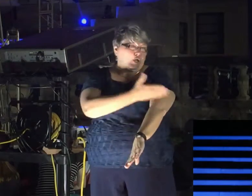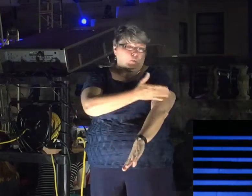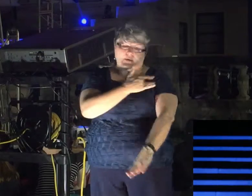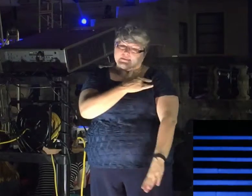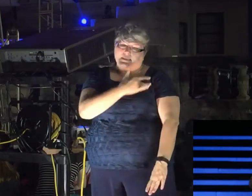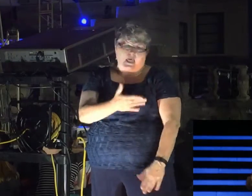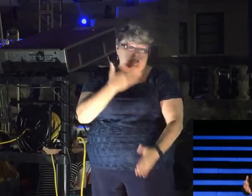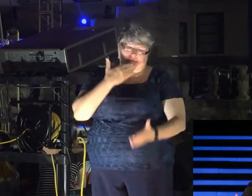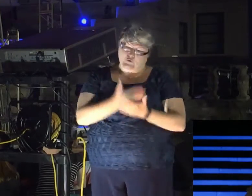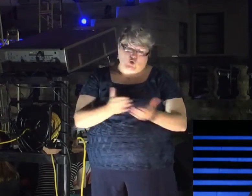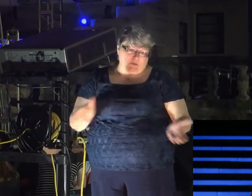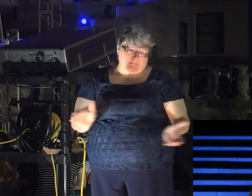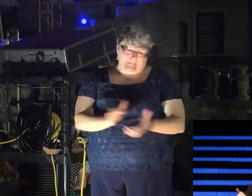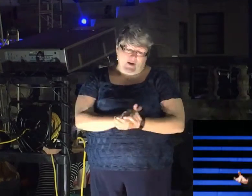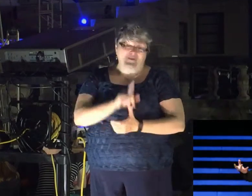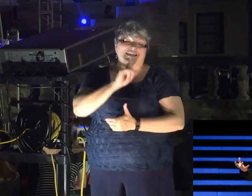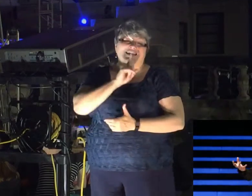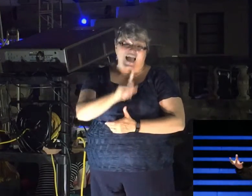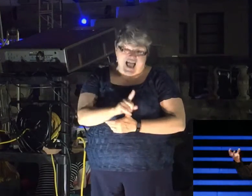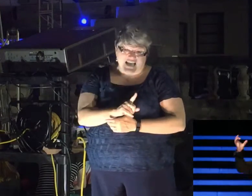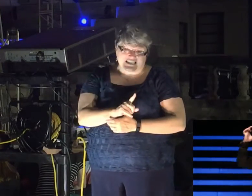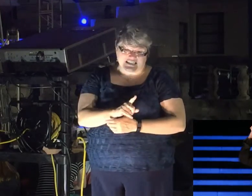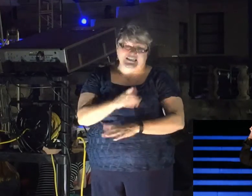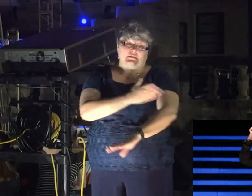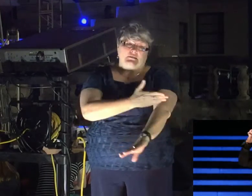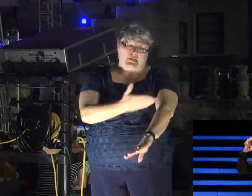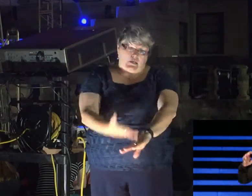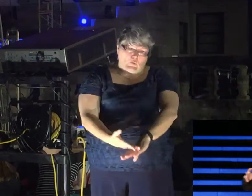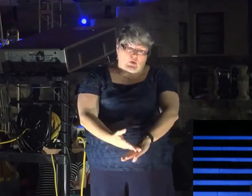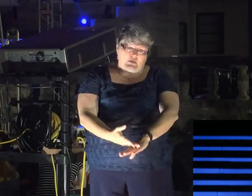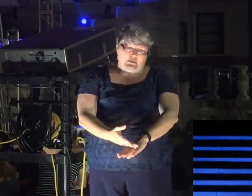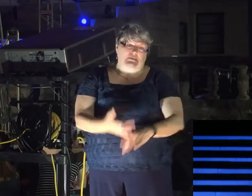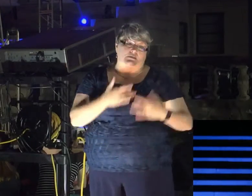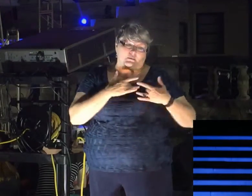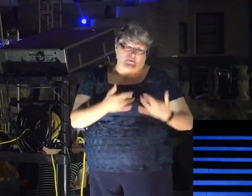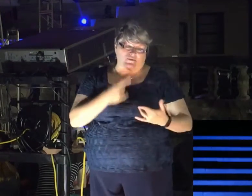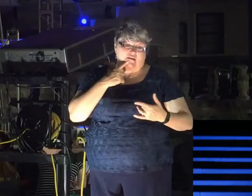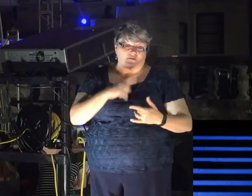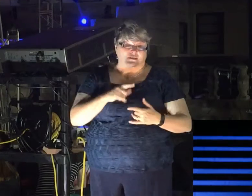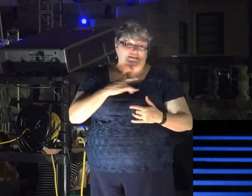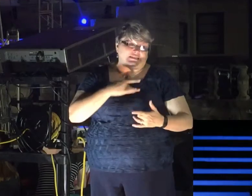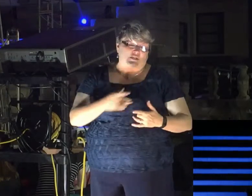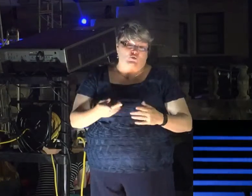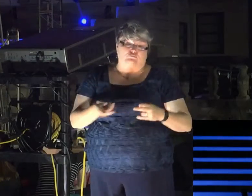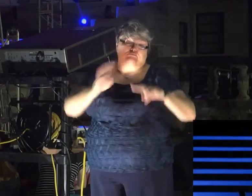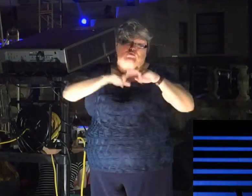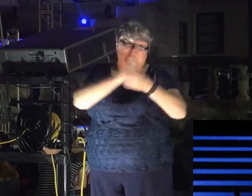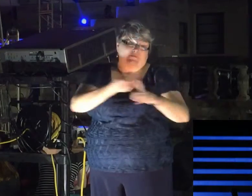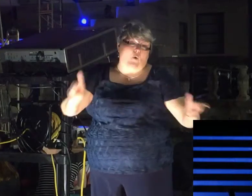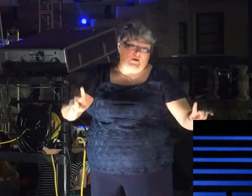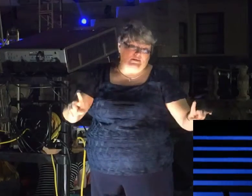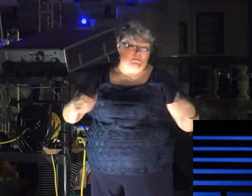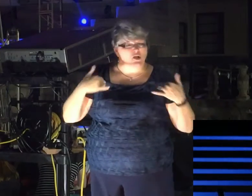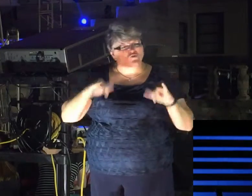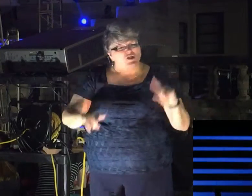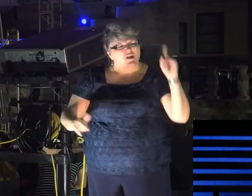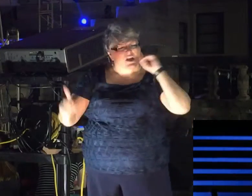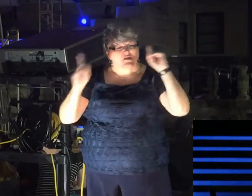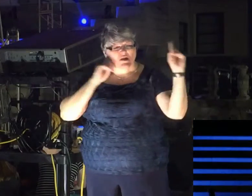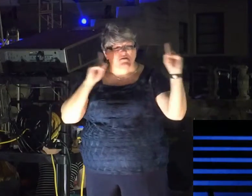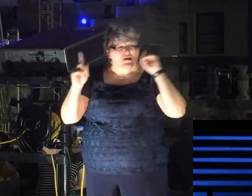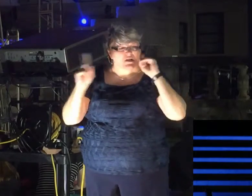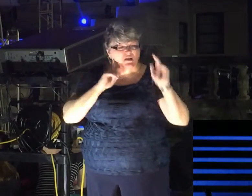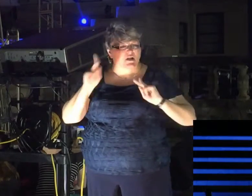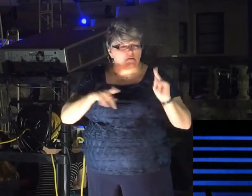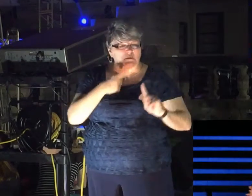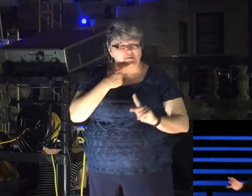not increase the likelihood of a good marriage. It actually drastically increases the likelihood of divorce. And yet you